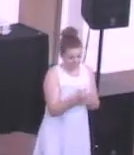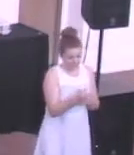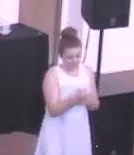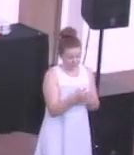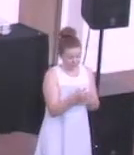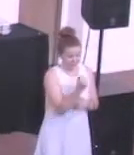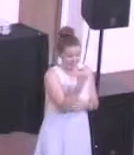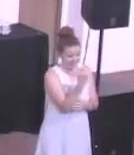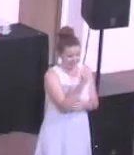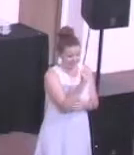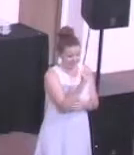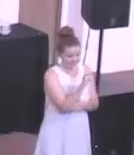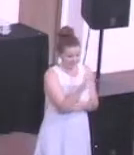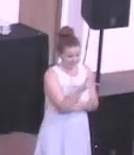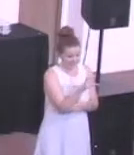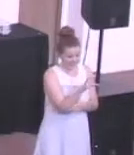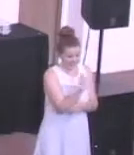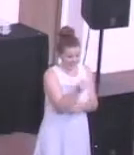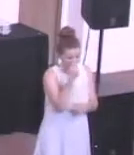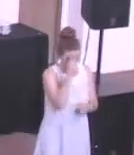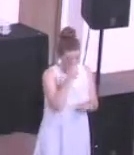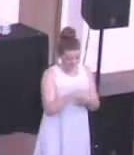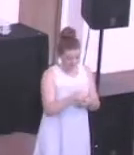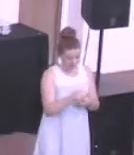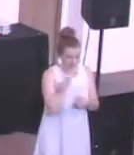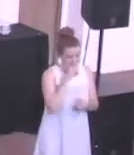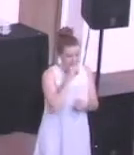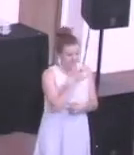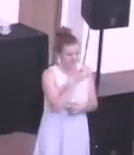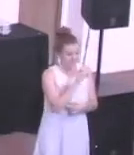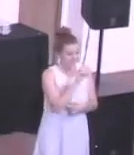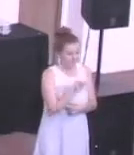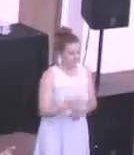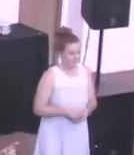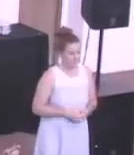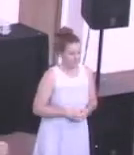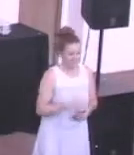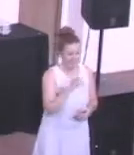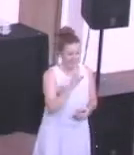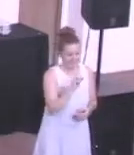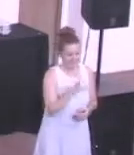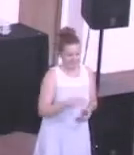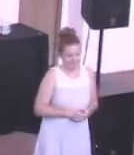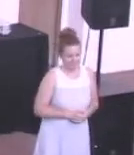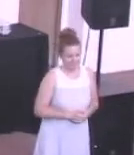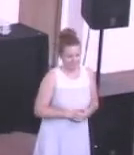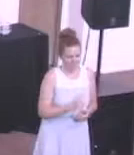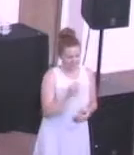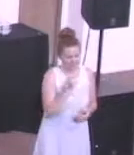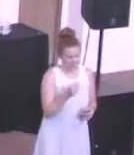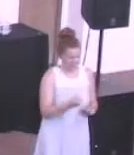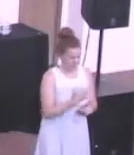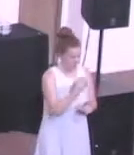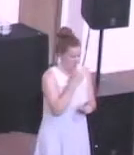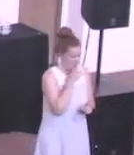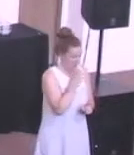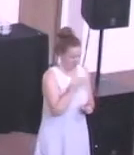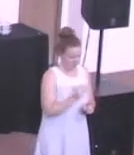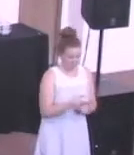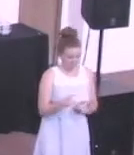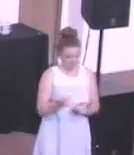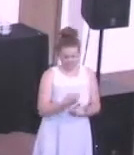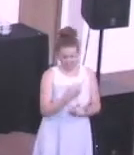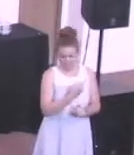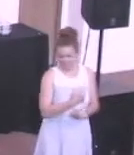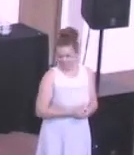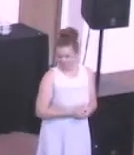up. But you guys, because we're going to use a different technology, we're not going to shove that Bible in our chest or in our mouth or in our ears.